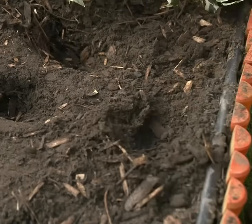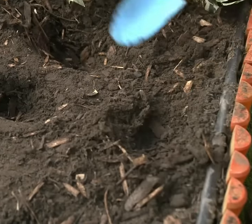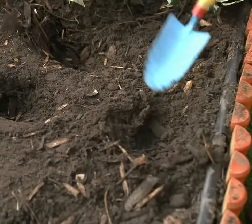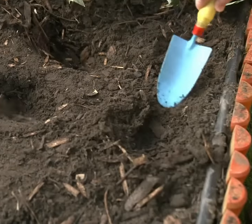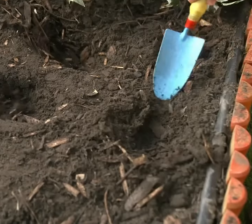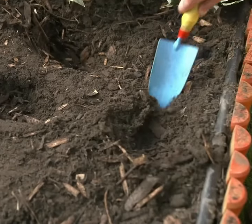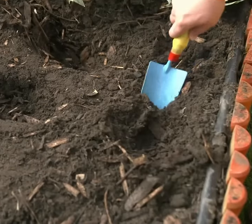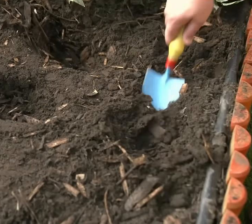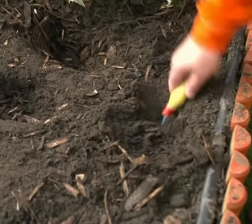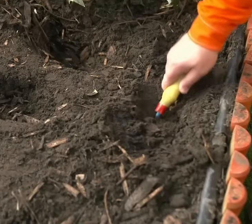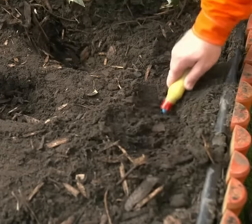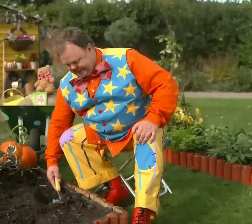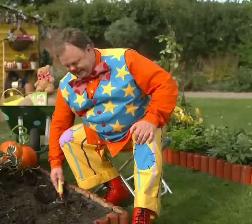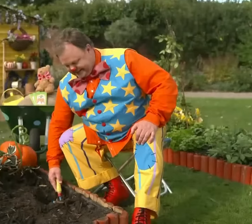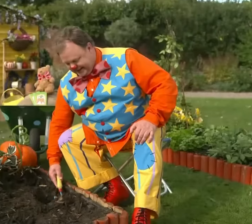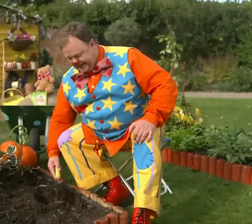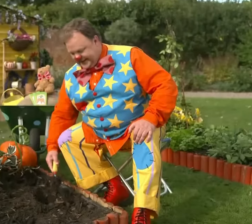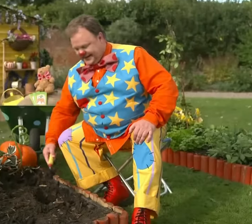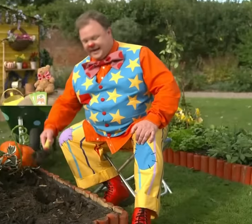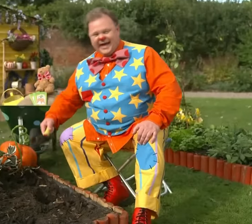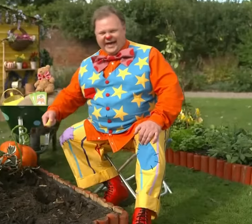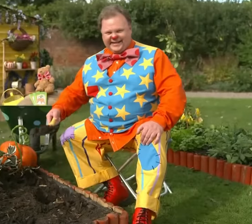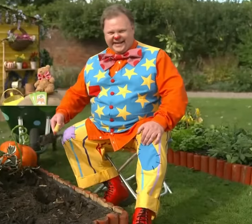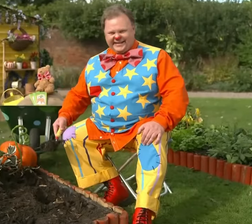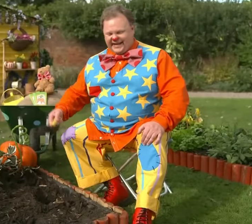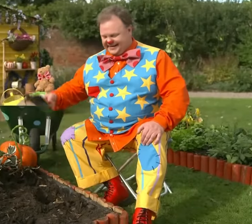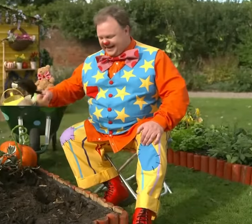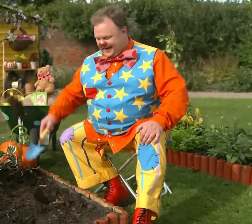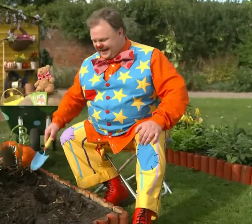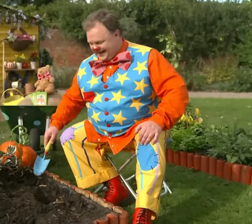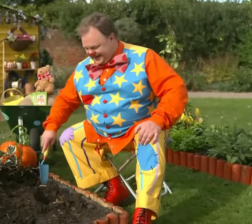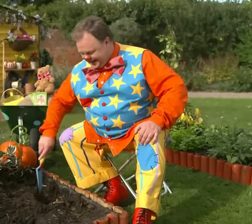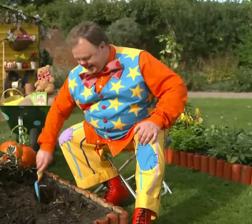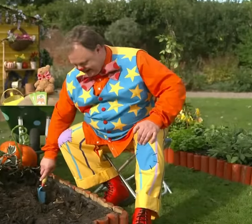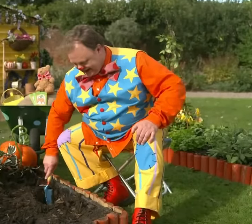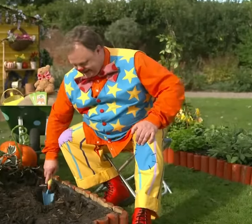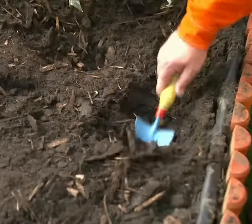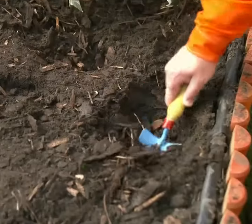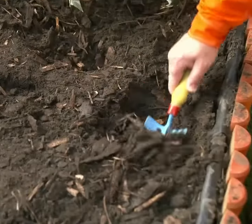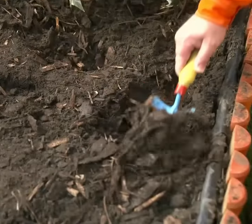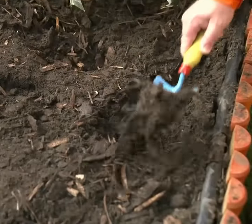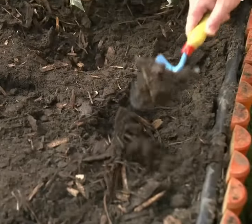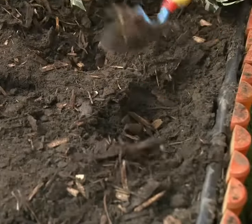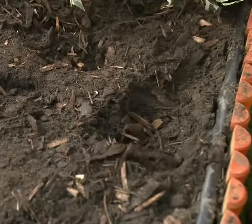Mr Tumble. Dig, dig, dig. Dig, dig, dig. Mr